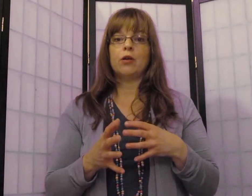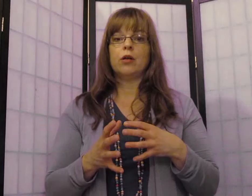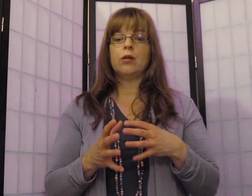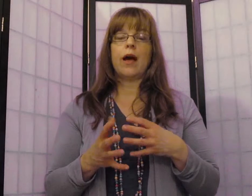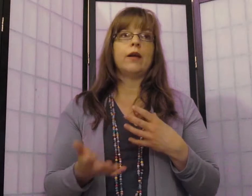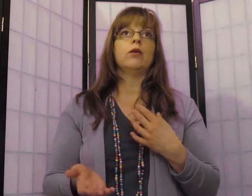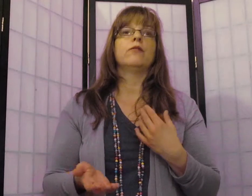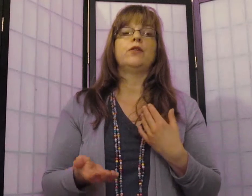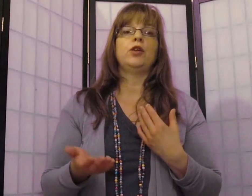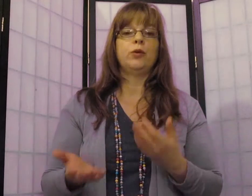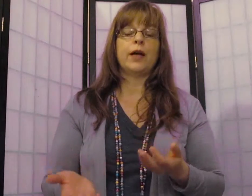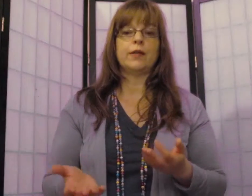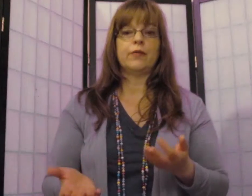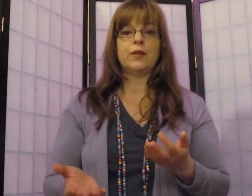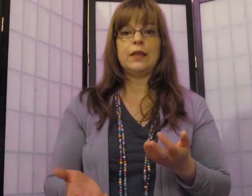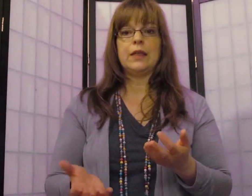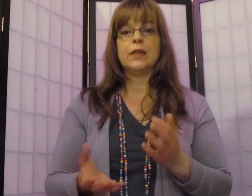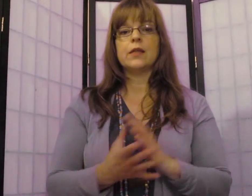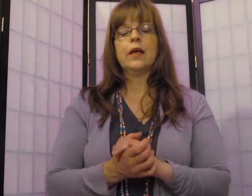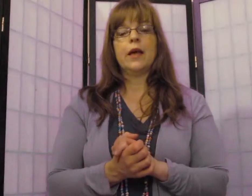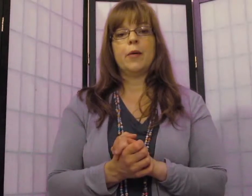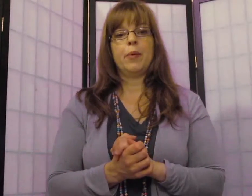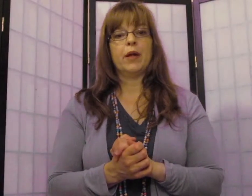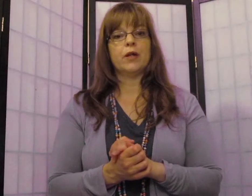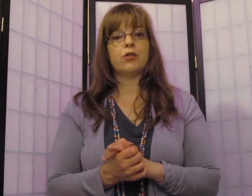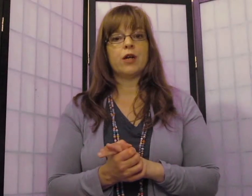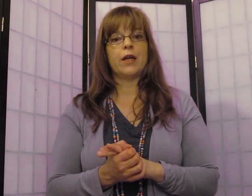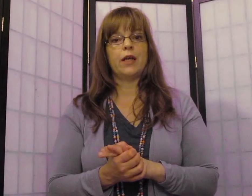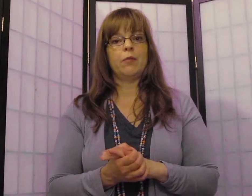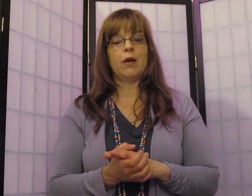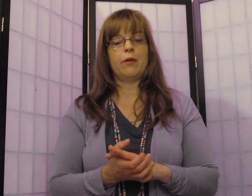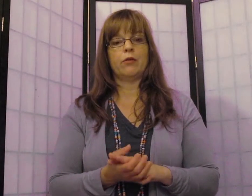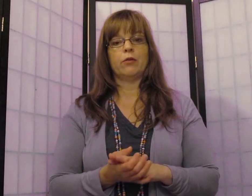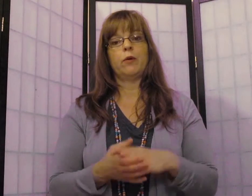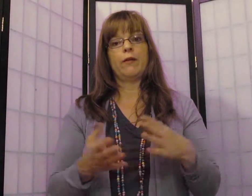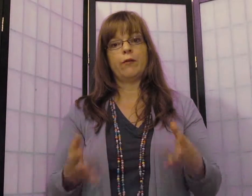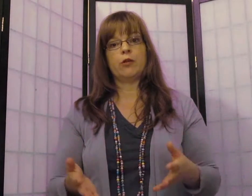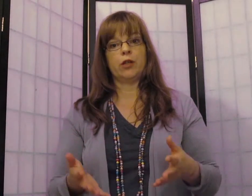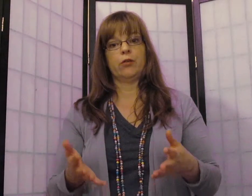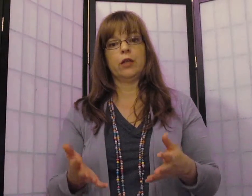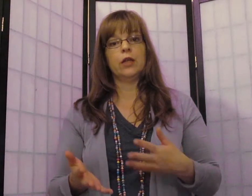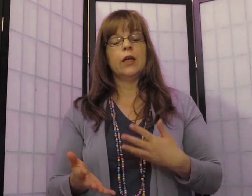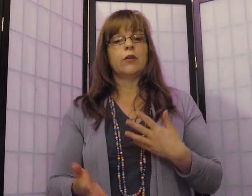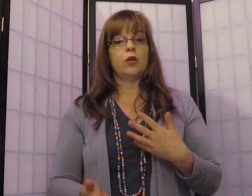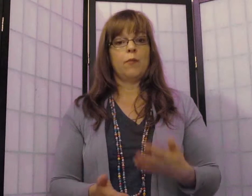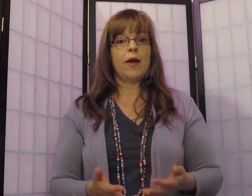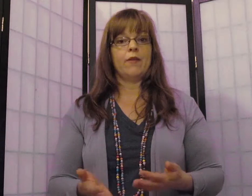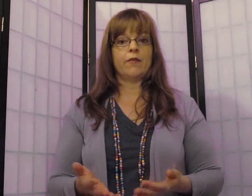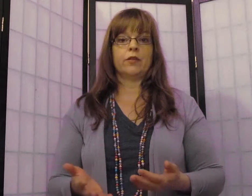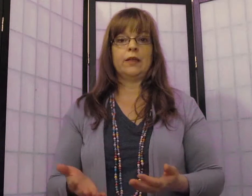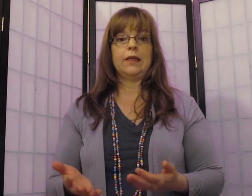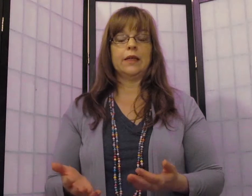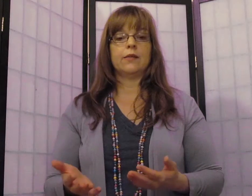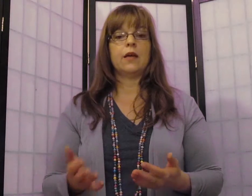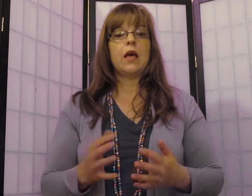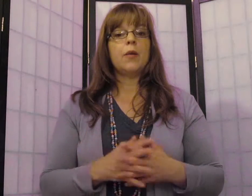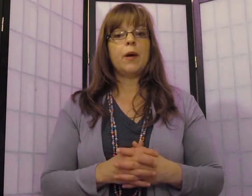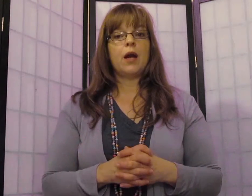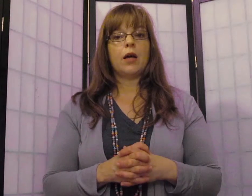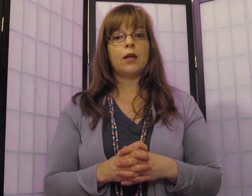chemical, I don't know if you guys have seen it, parents try to keep chemicals away from children, so you may have never seen this. But on a